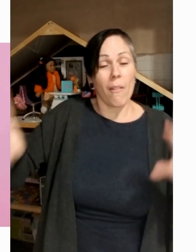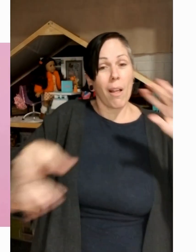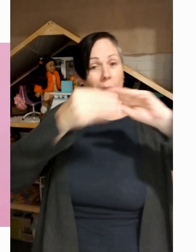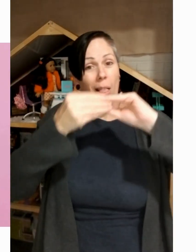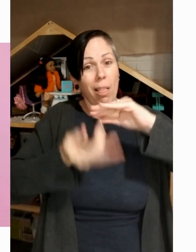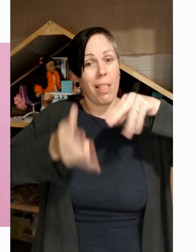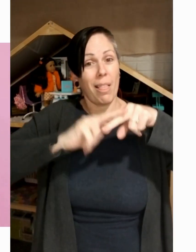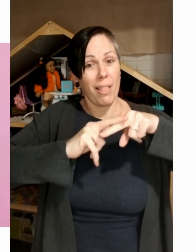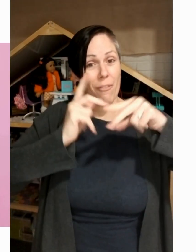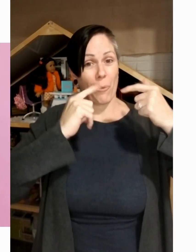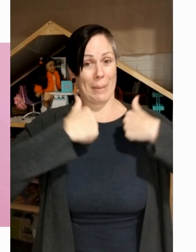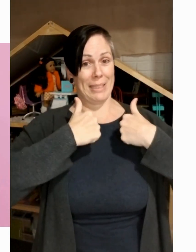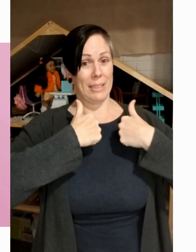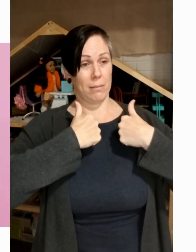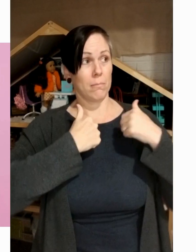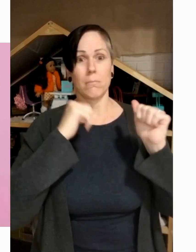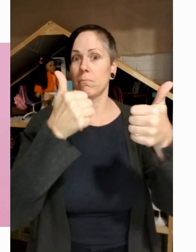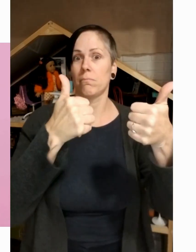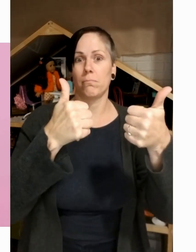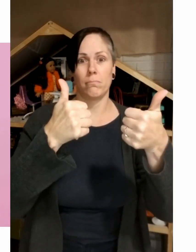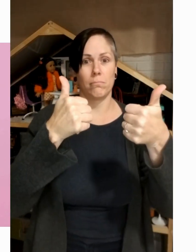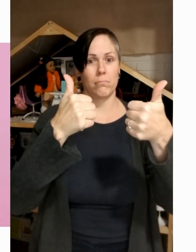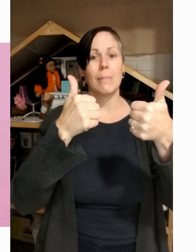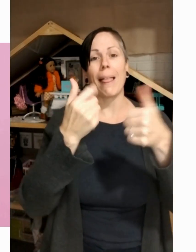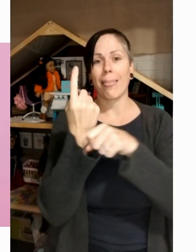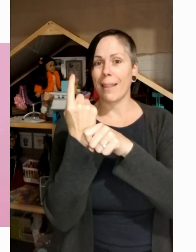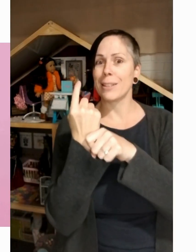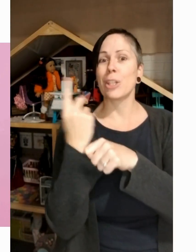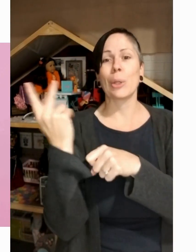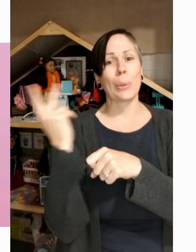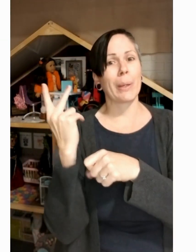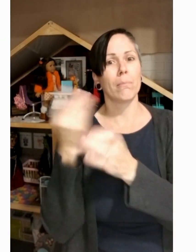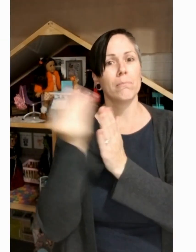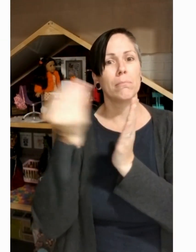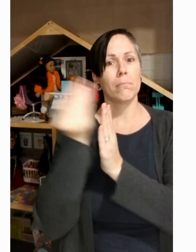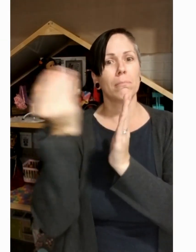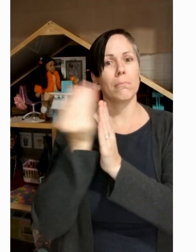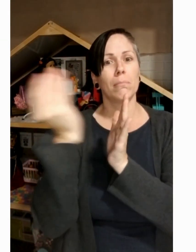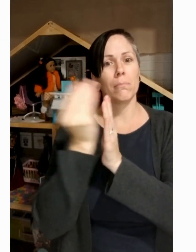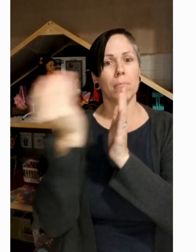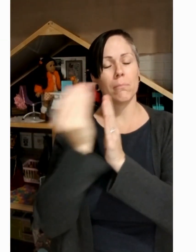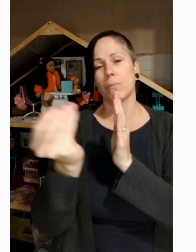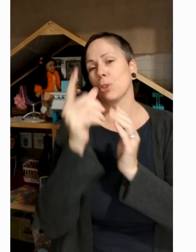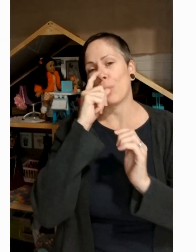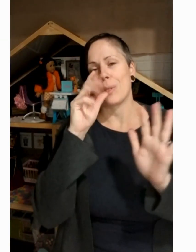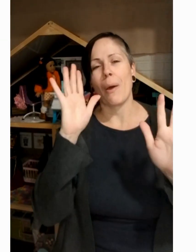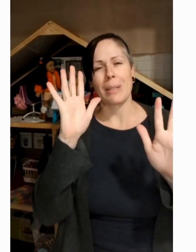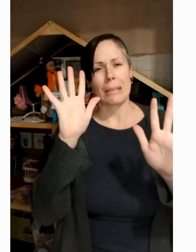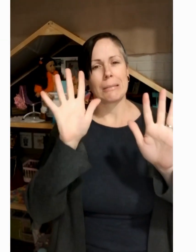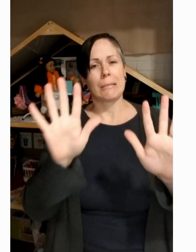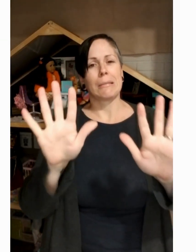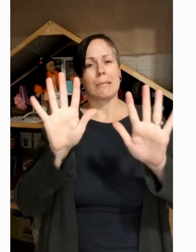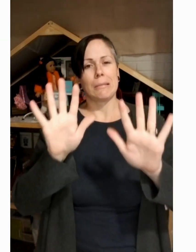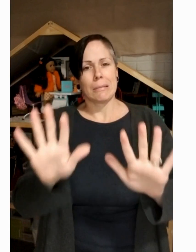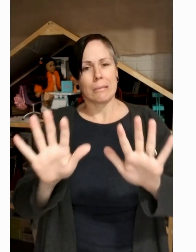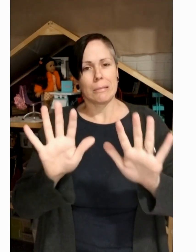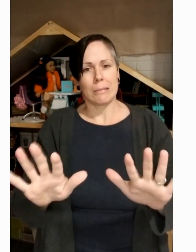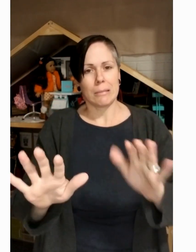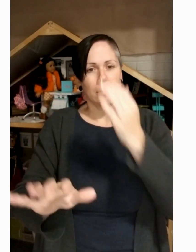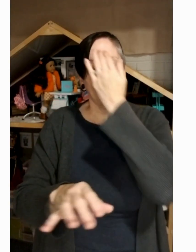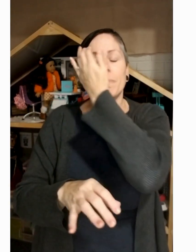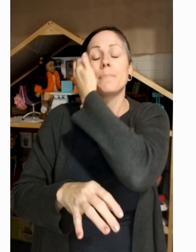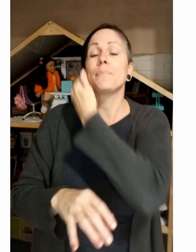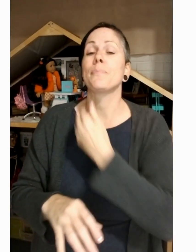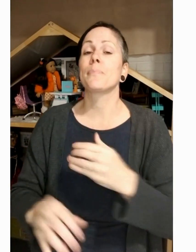bought a lot of dolls last year, and I just wanted to slow that down. Number 6 was